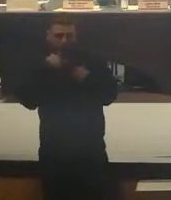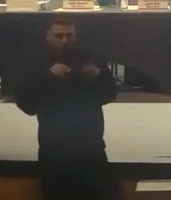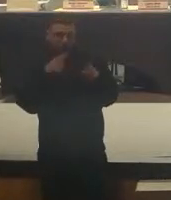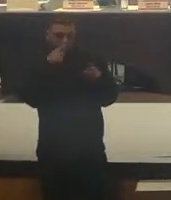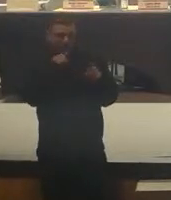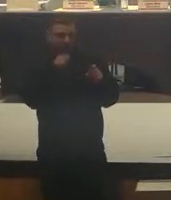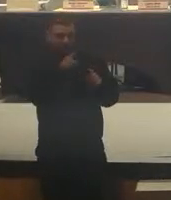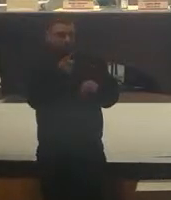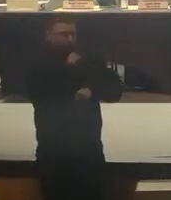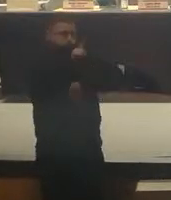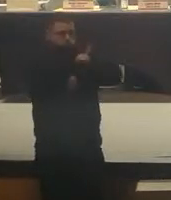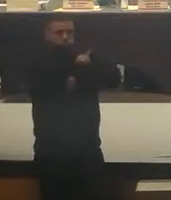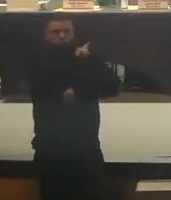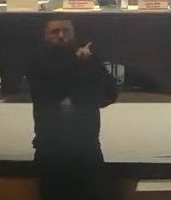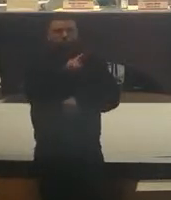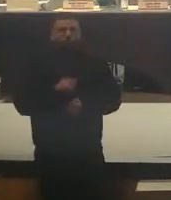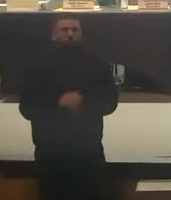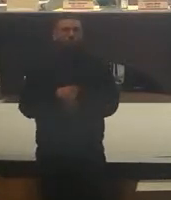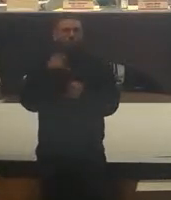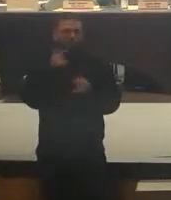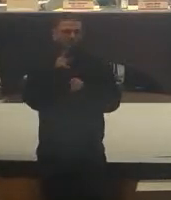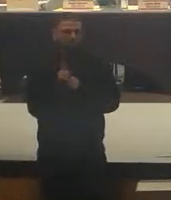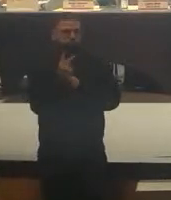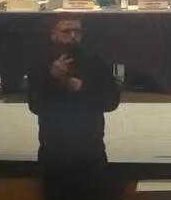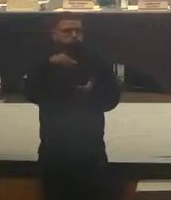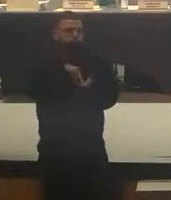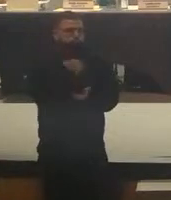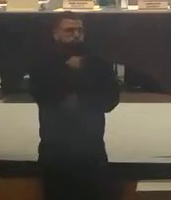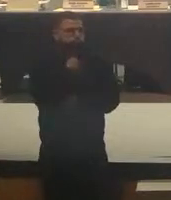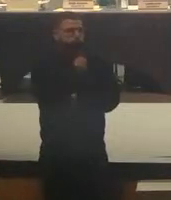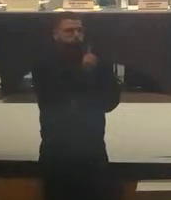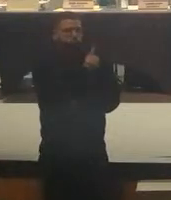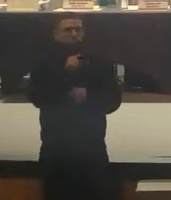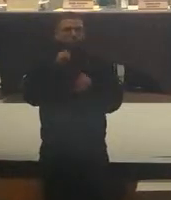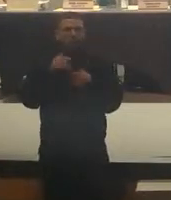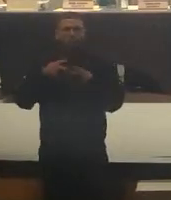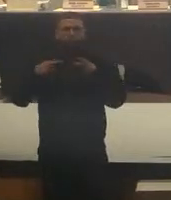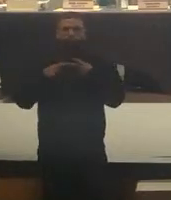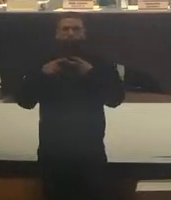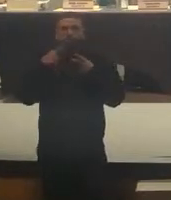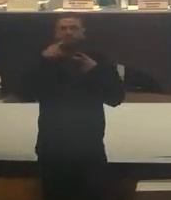to the podium. And then right behind that, I have Katie Hendrickson.